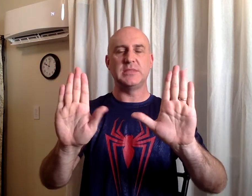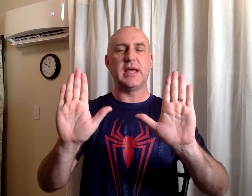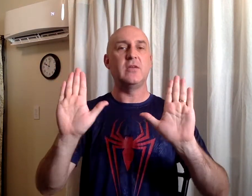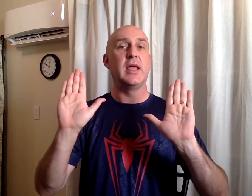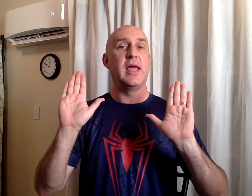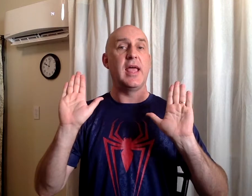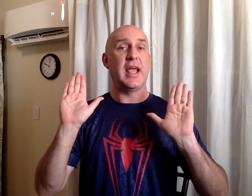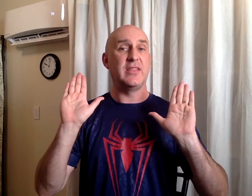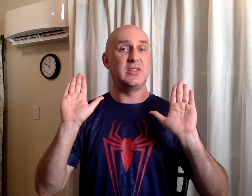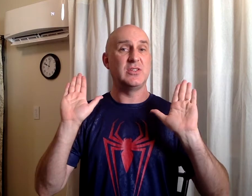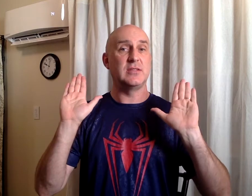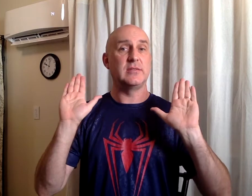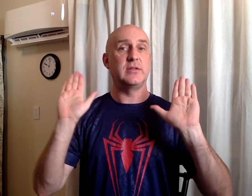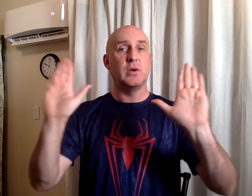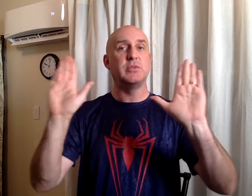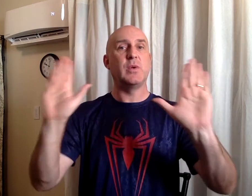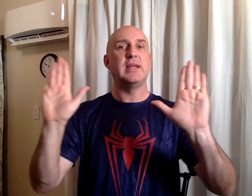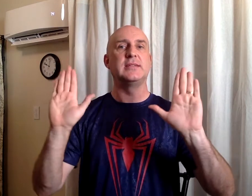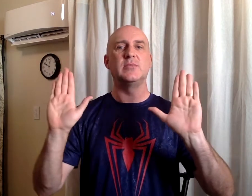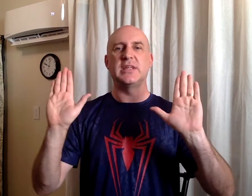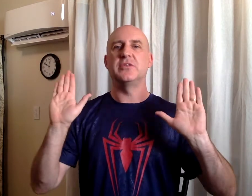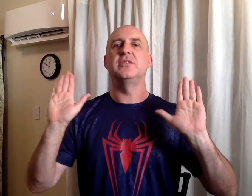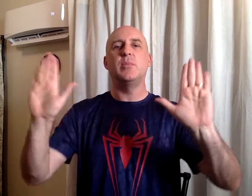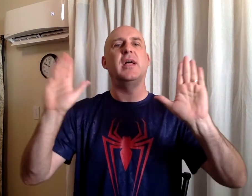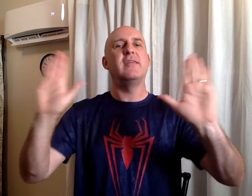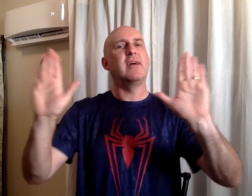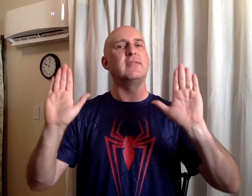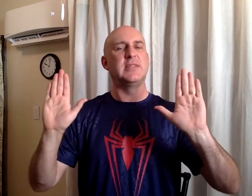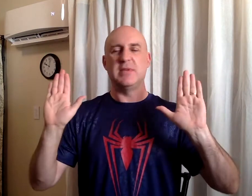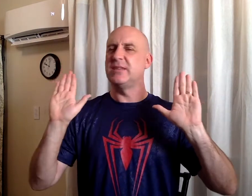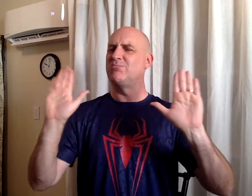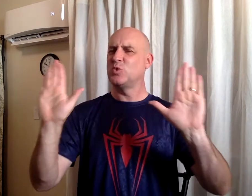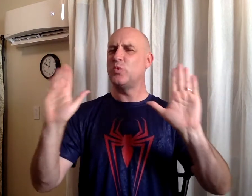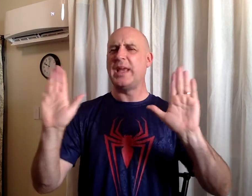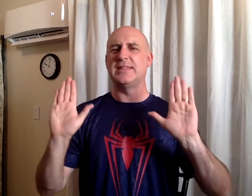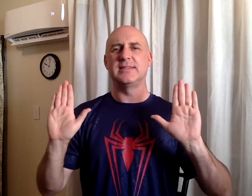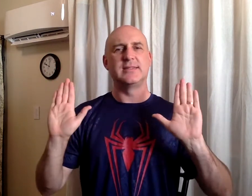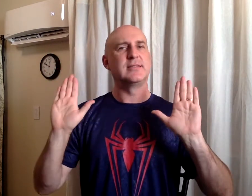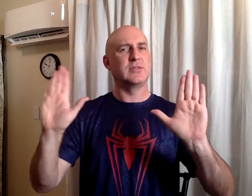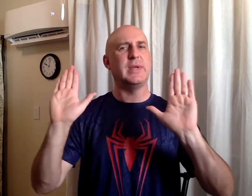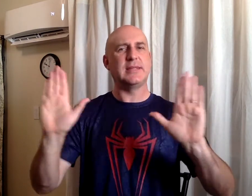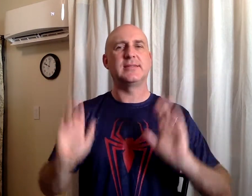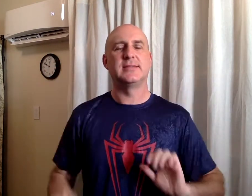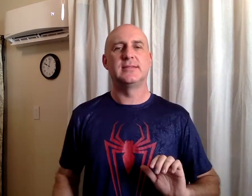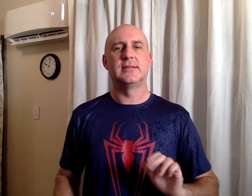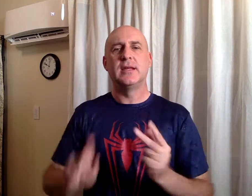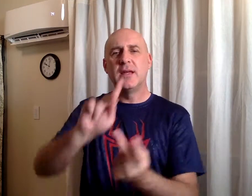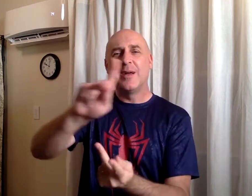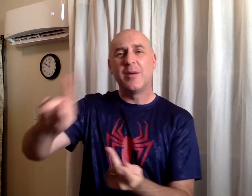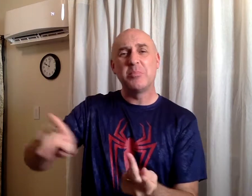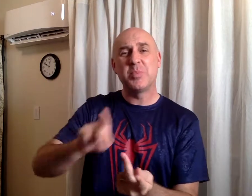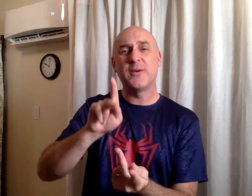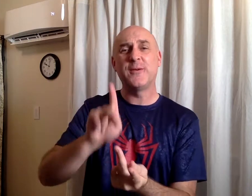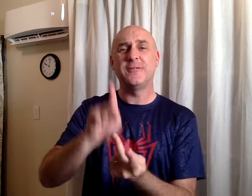out, and they just go up twice, almost like you're double high-fiving somebody. Great, great,